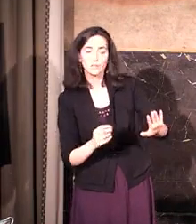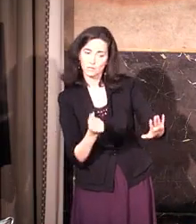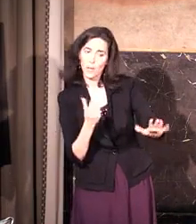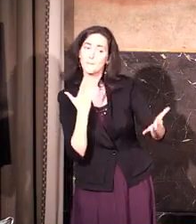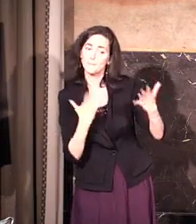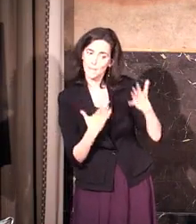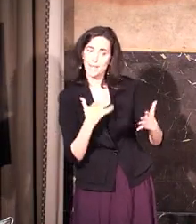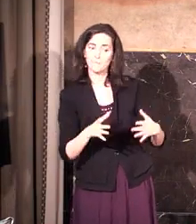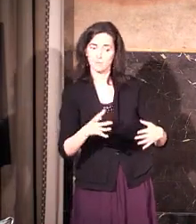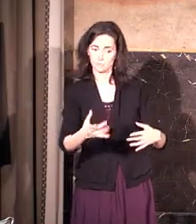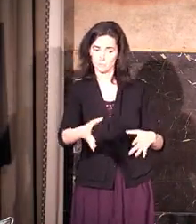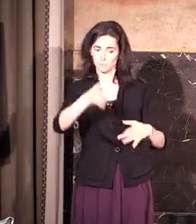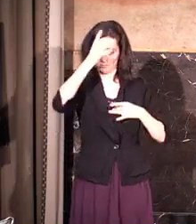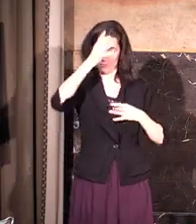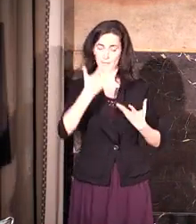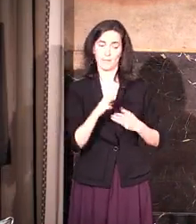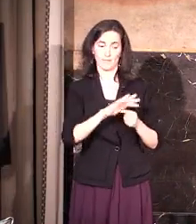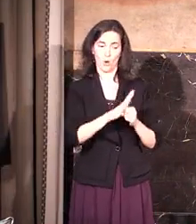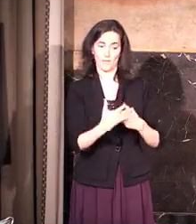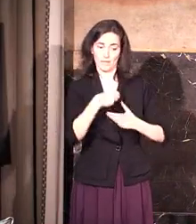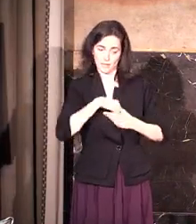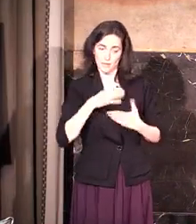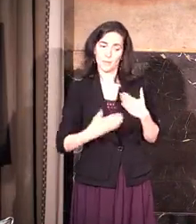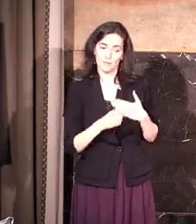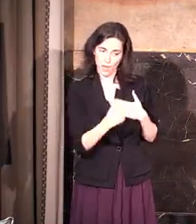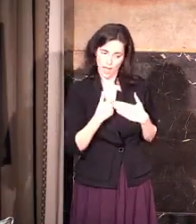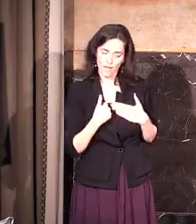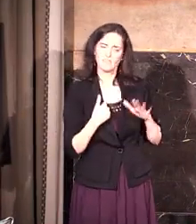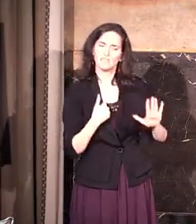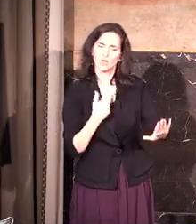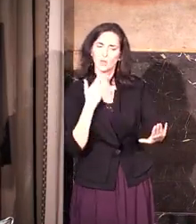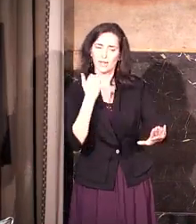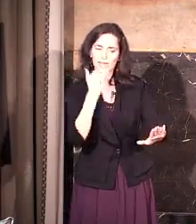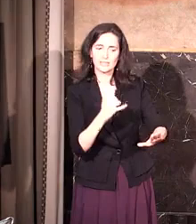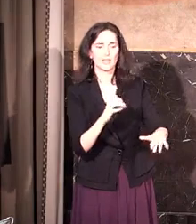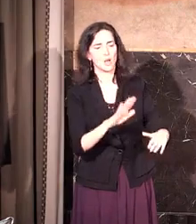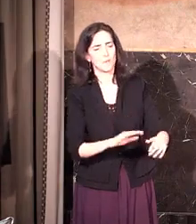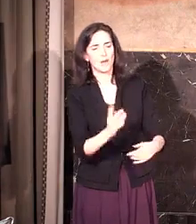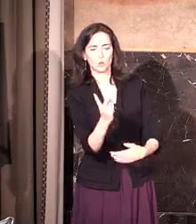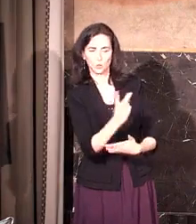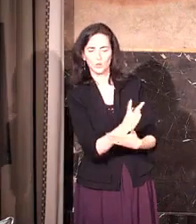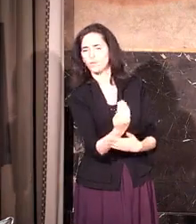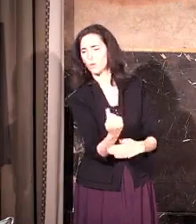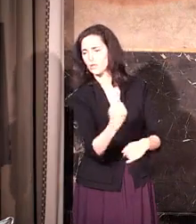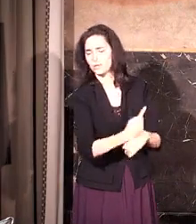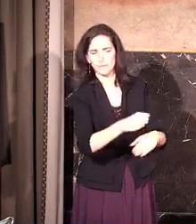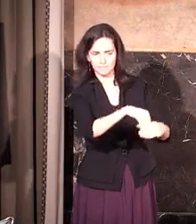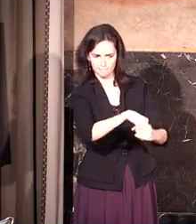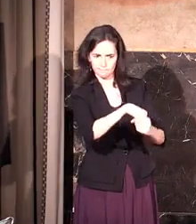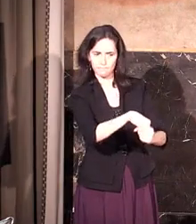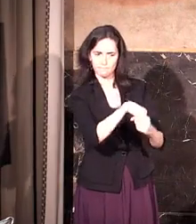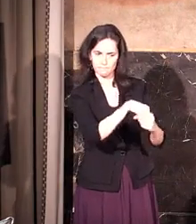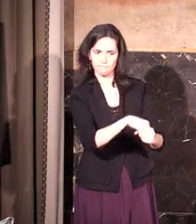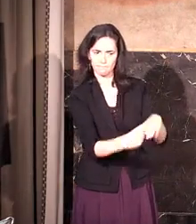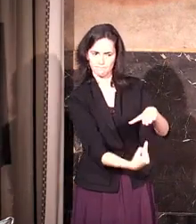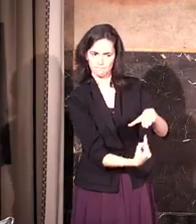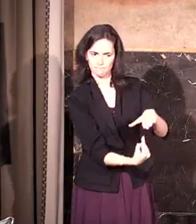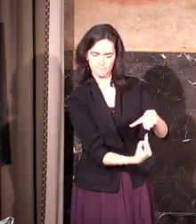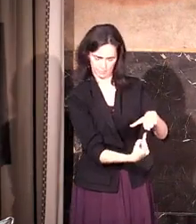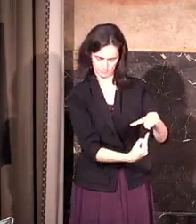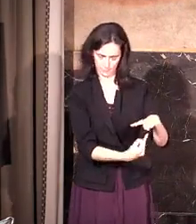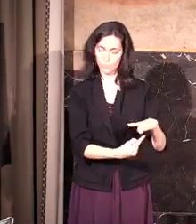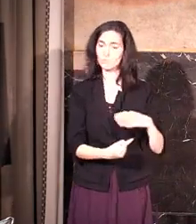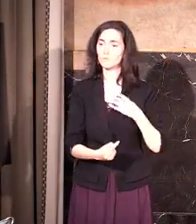you may have been exposed to someone, and therefore you really need to spend about 14 days by yourself. That is